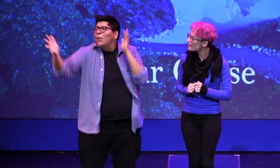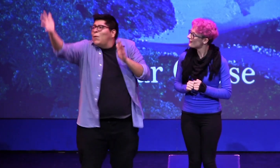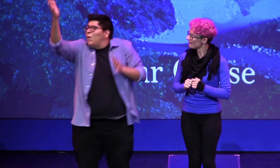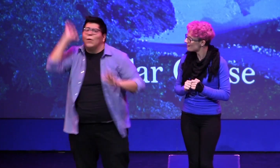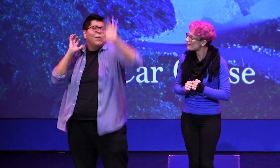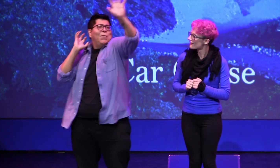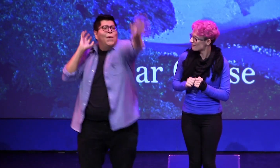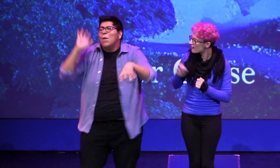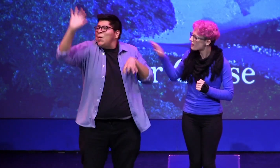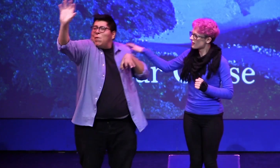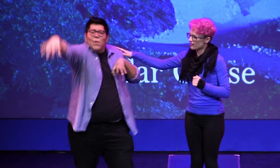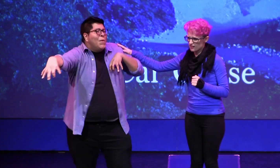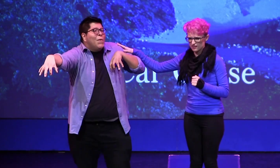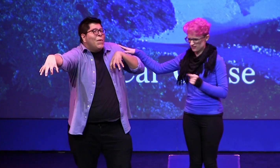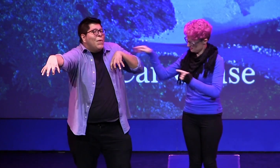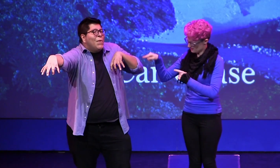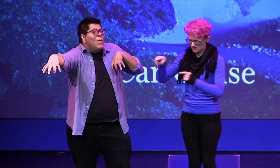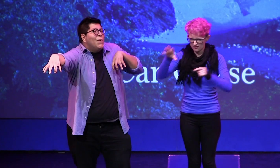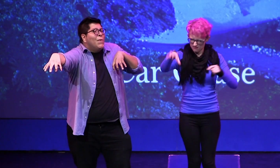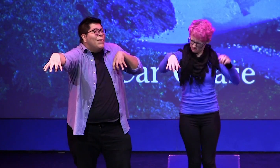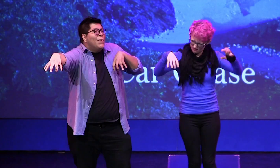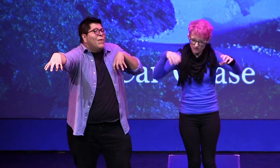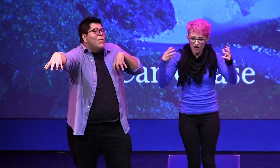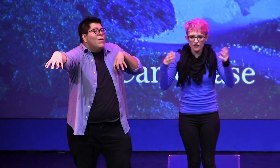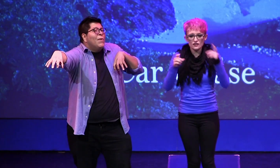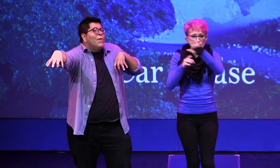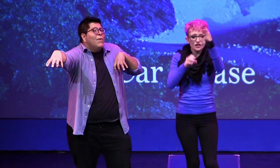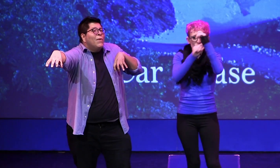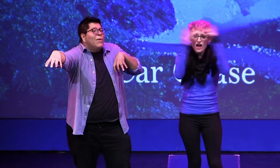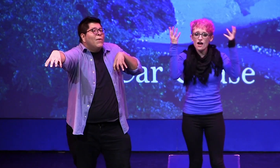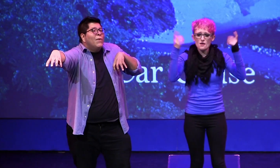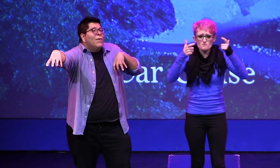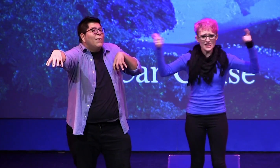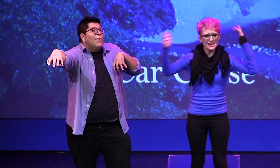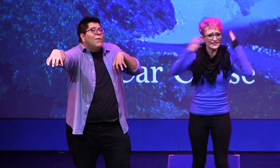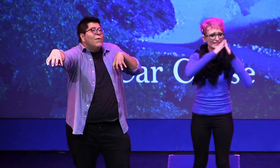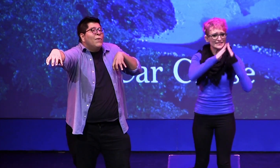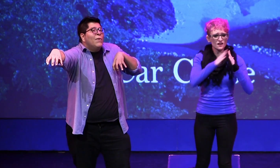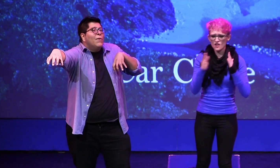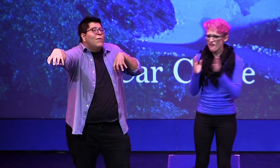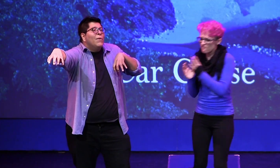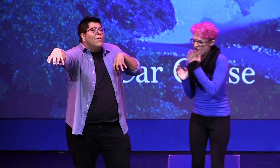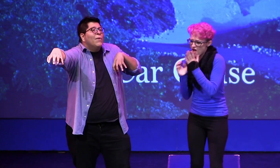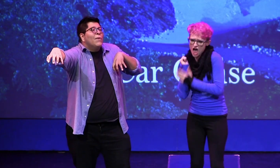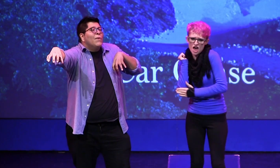Trees passing, going by. What is going on here? This could be anything. A